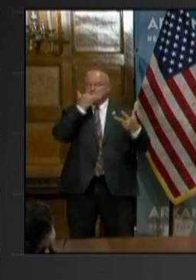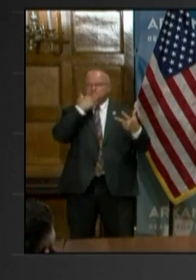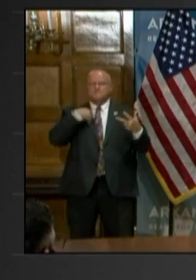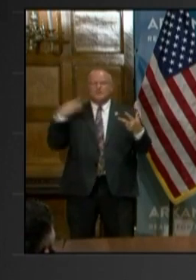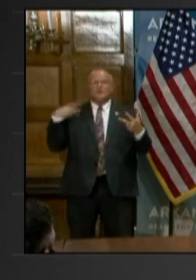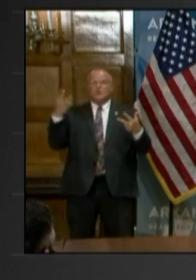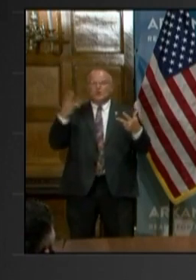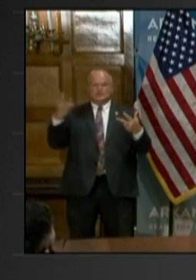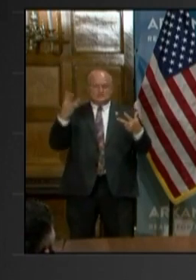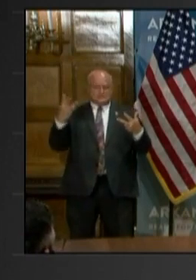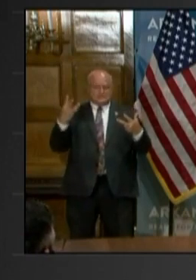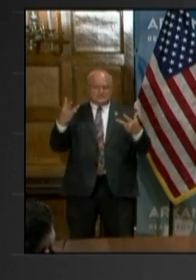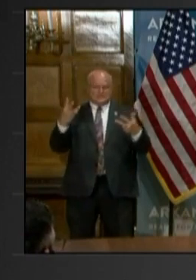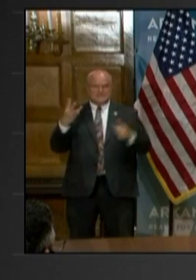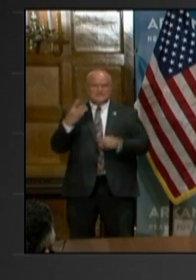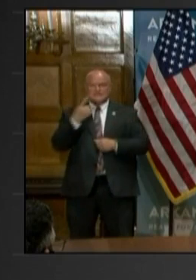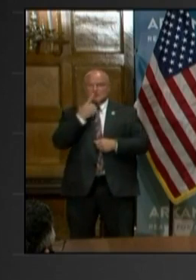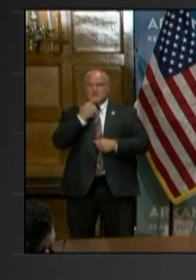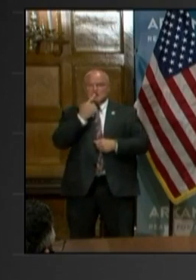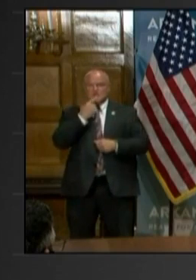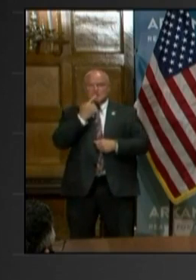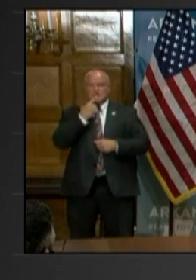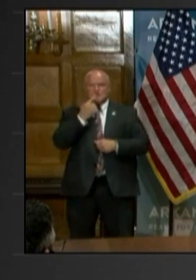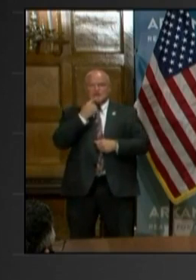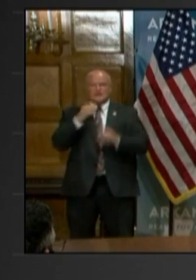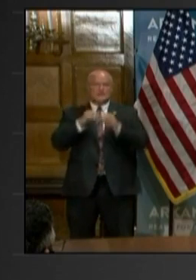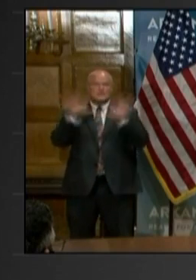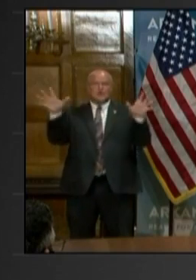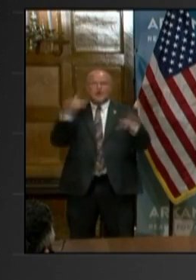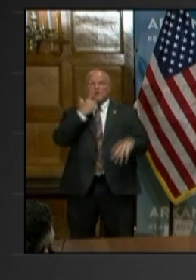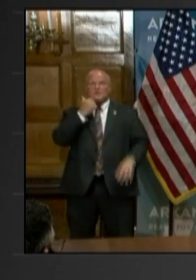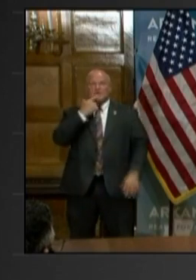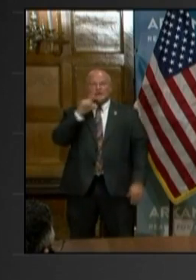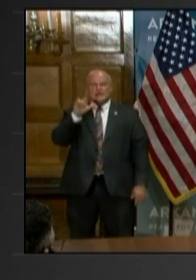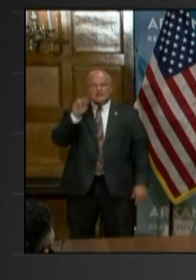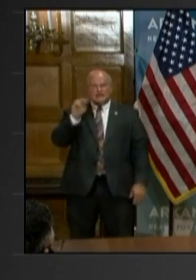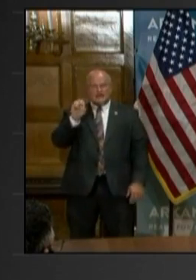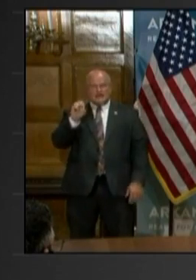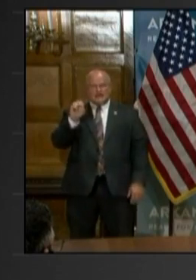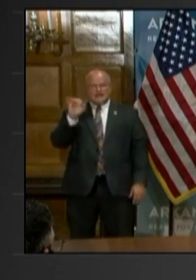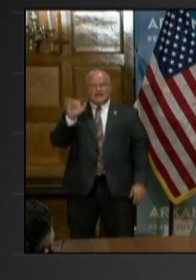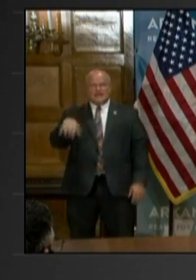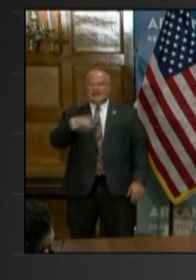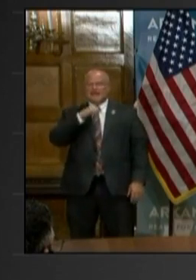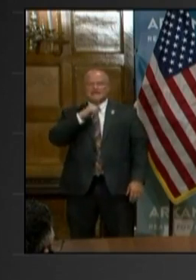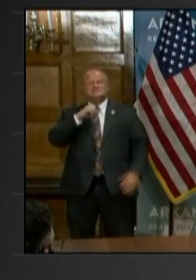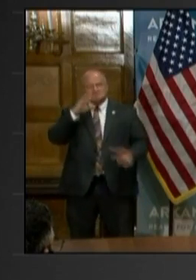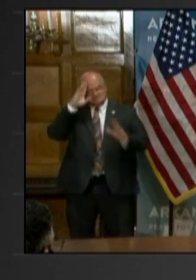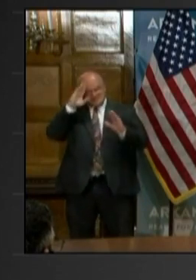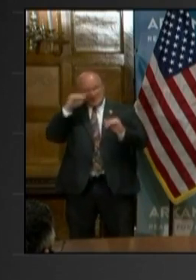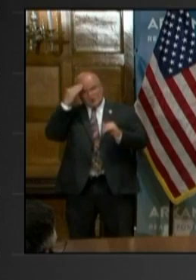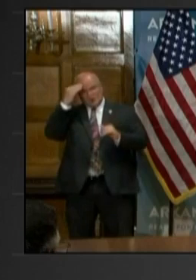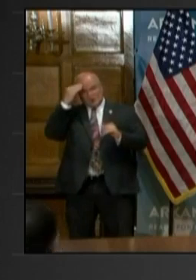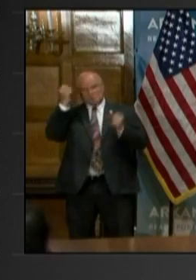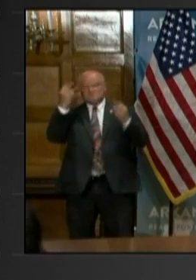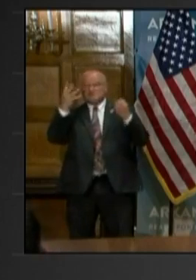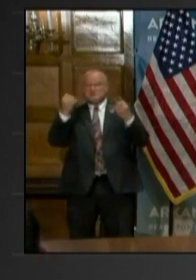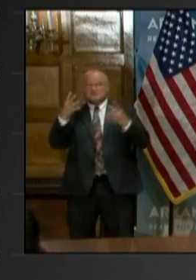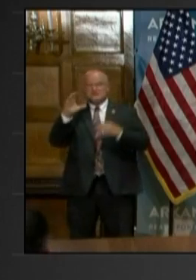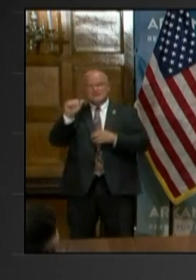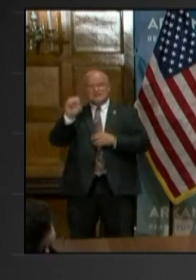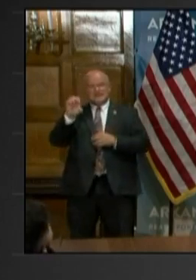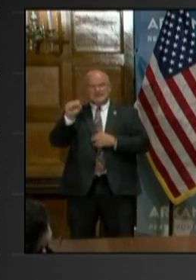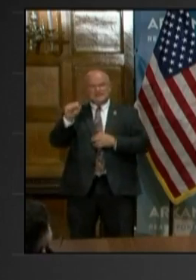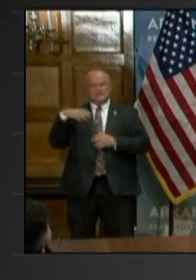Washington County is the bright red line, and that's not unexpected. We know they've had a lot of